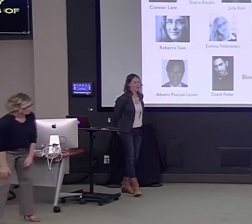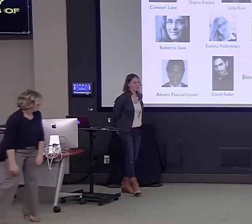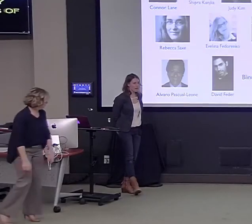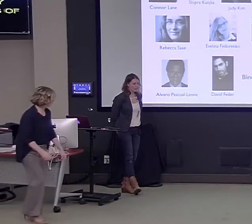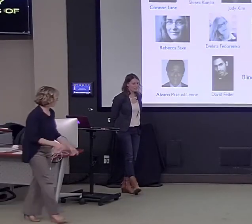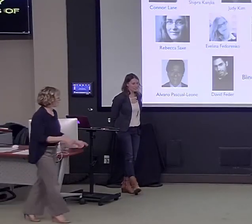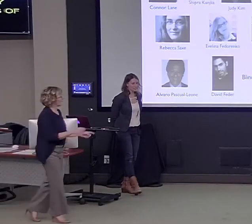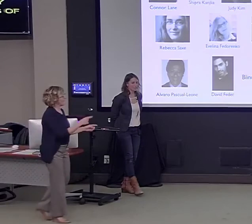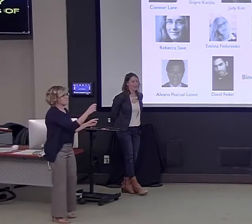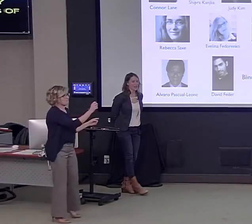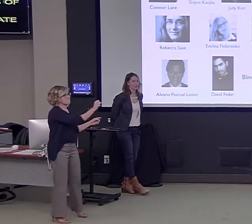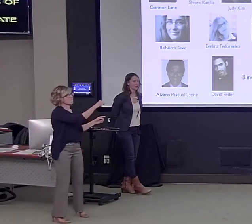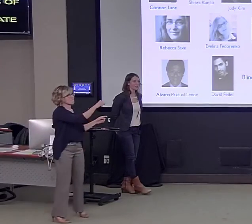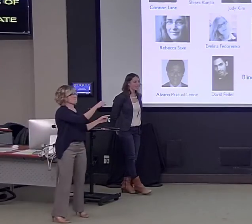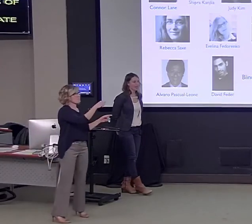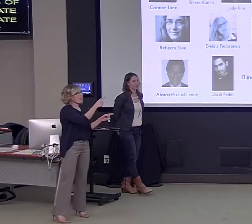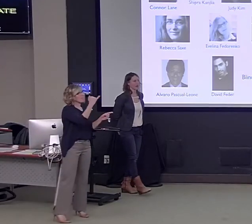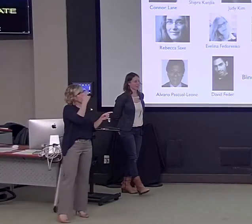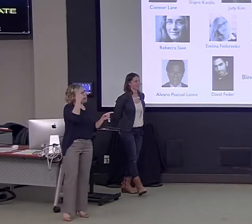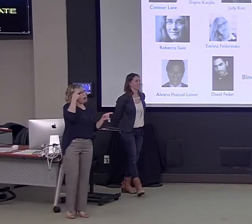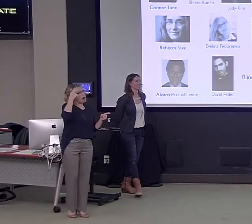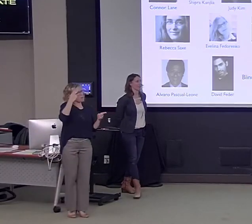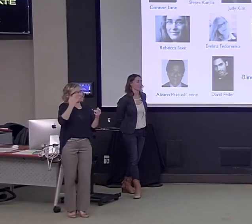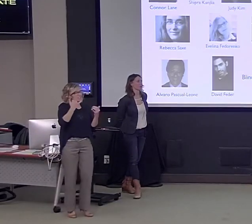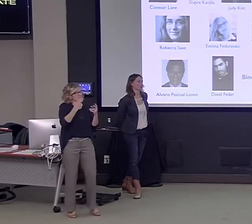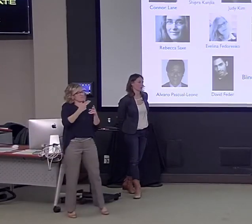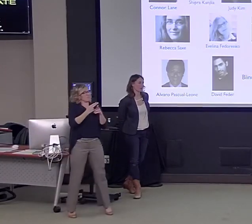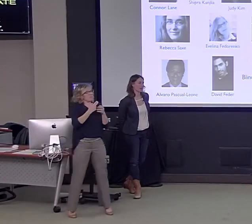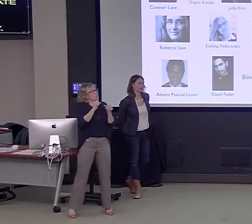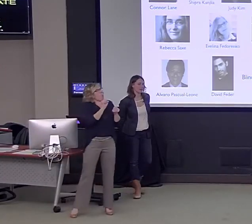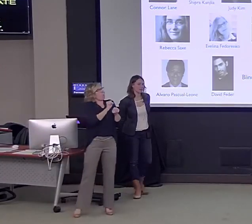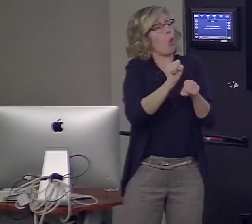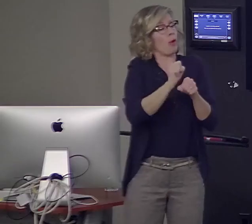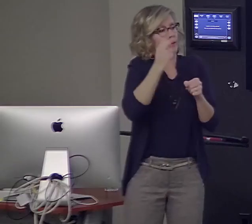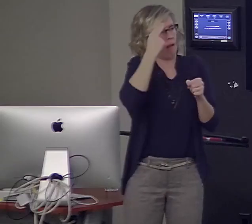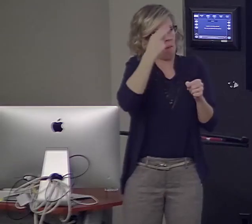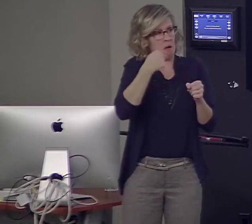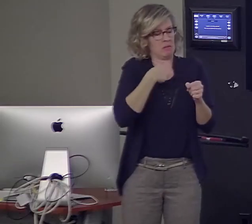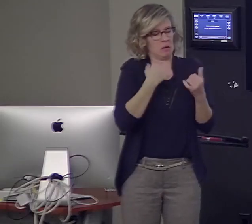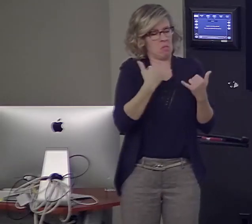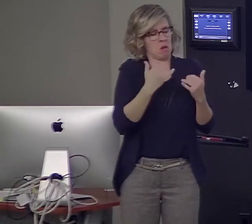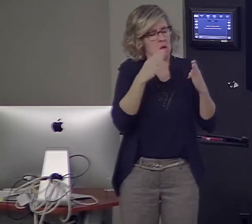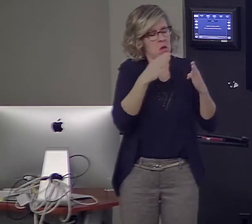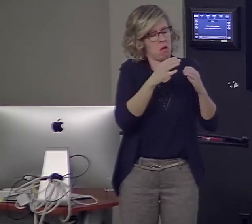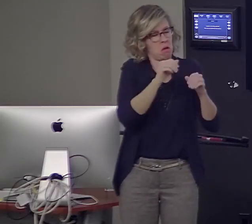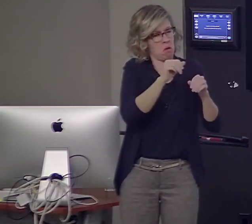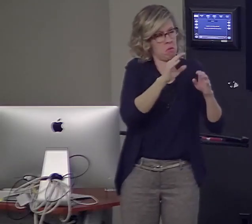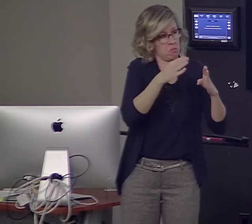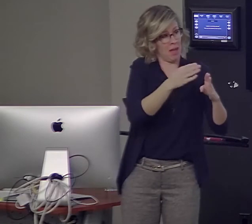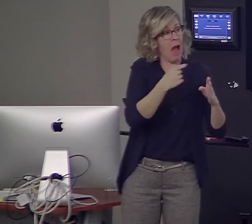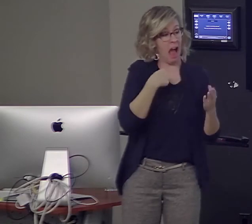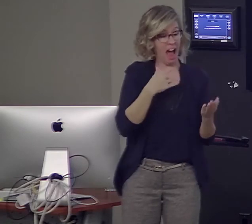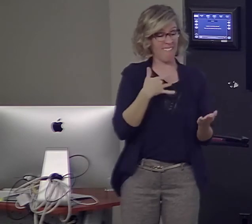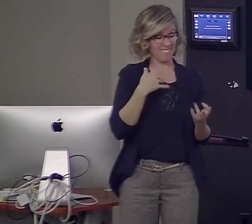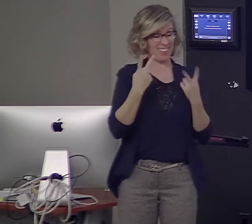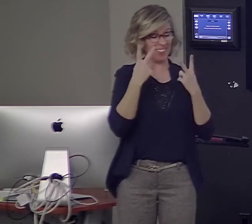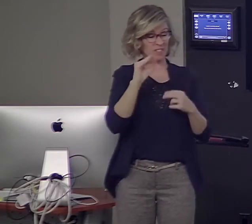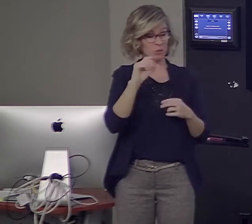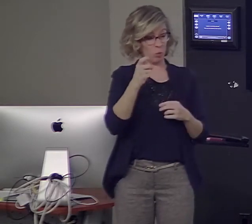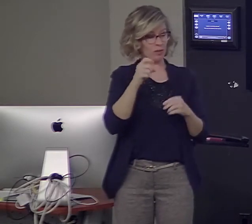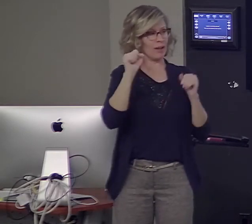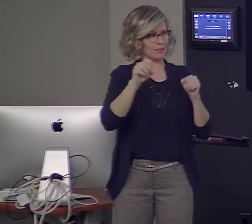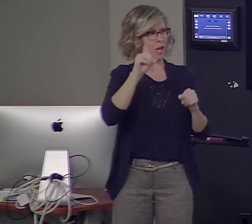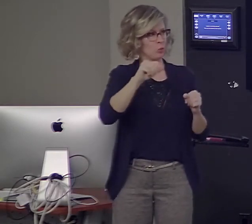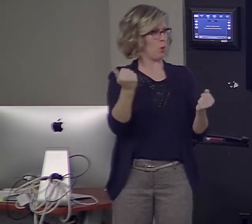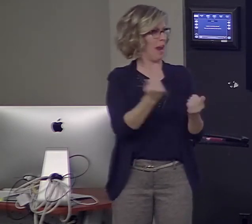the hypothesis, the kind of working hypothesis that I'm pursuing right now is that the visual cortex can do anything.